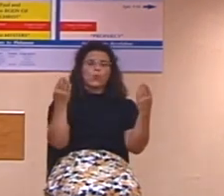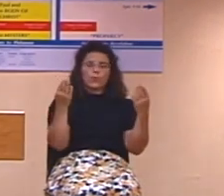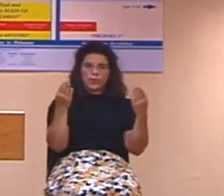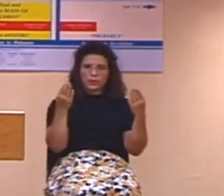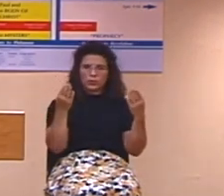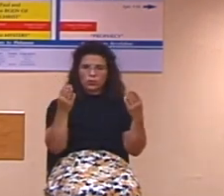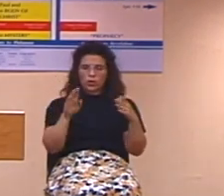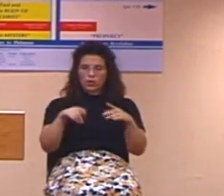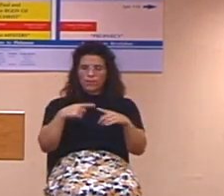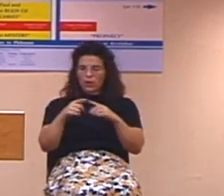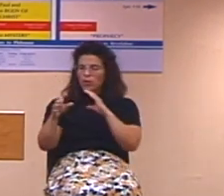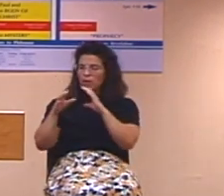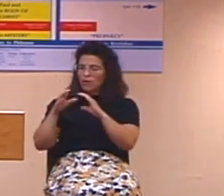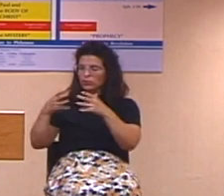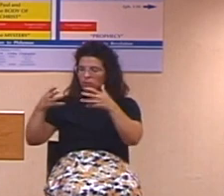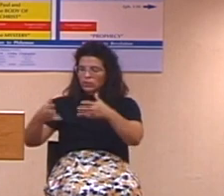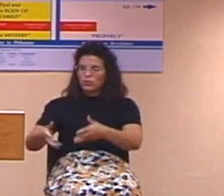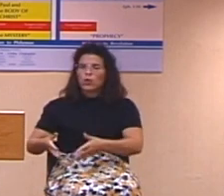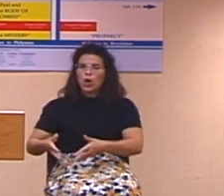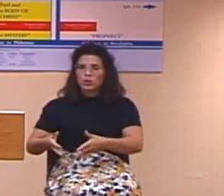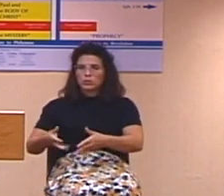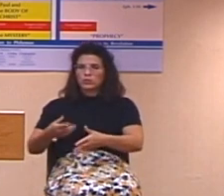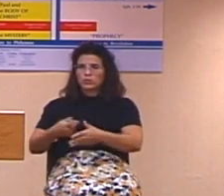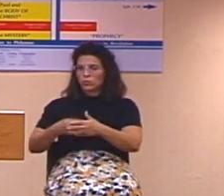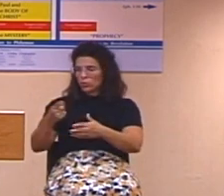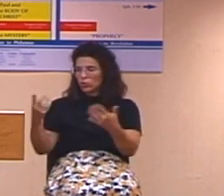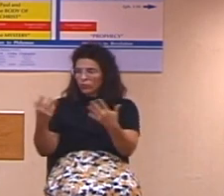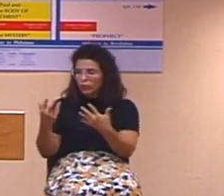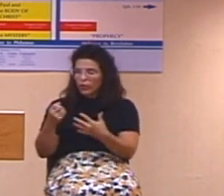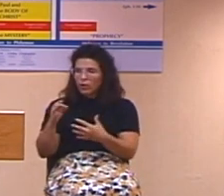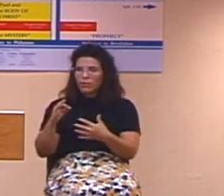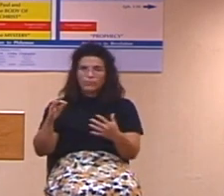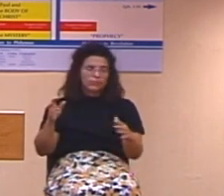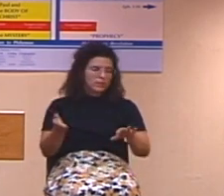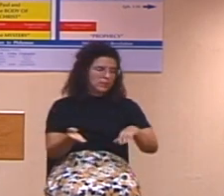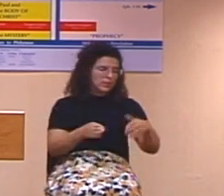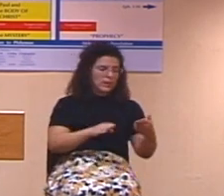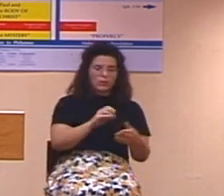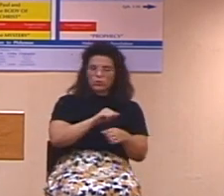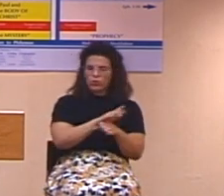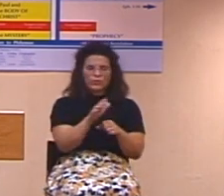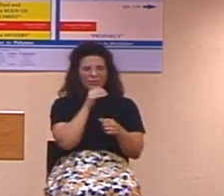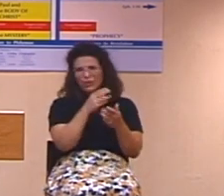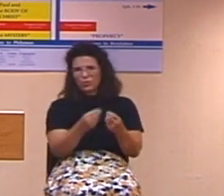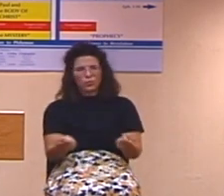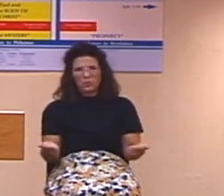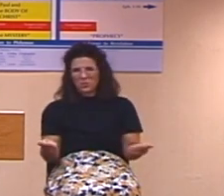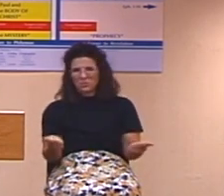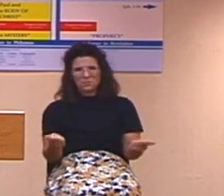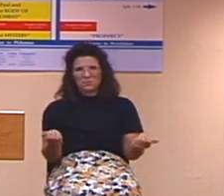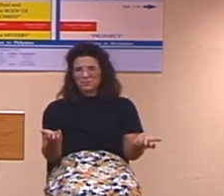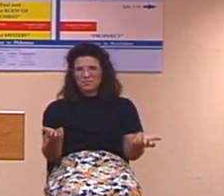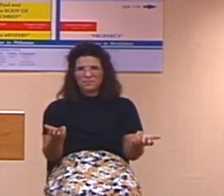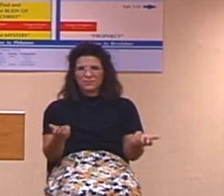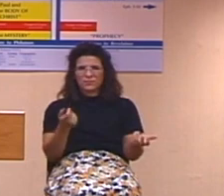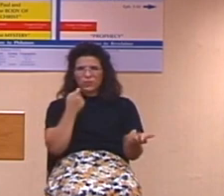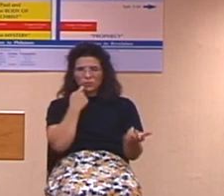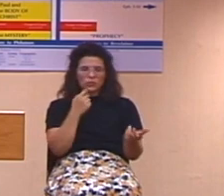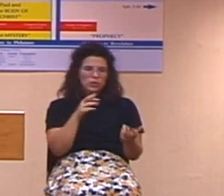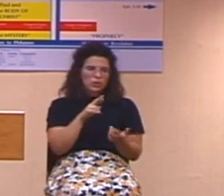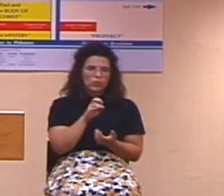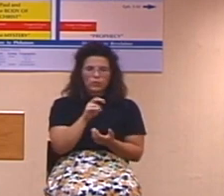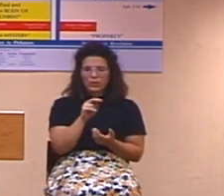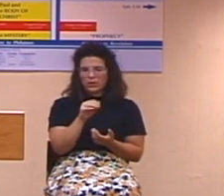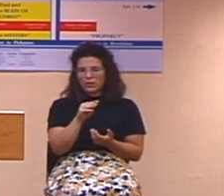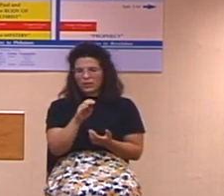lost. Because what are they facing? Or what? They're facing death. By the way, COVID's not going away. They're just going to rename